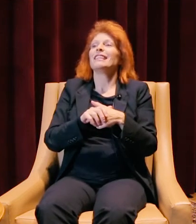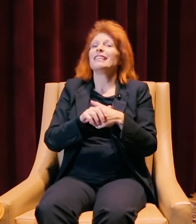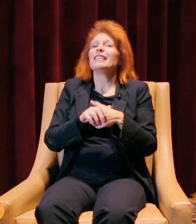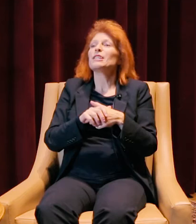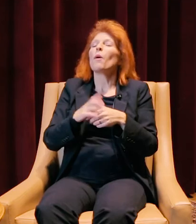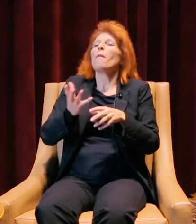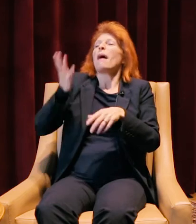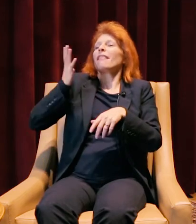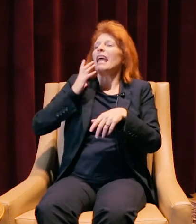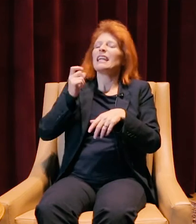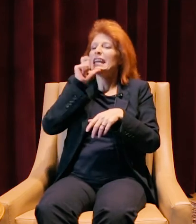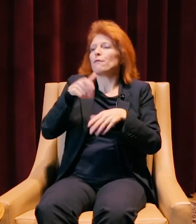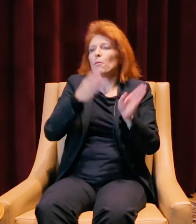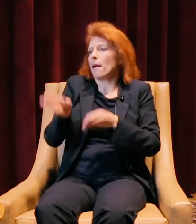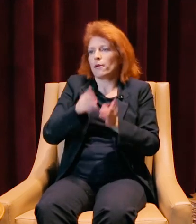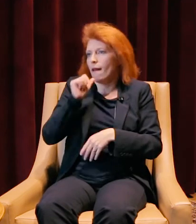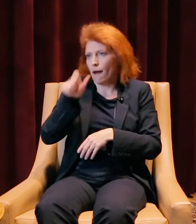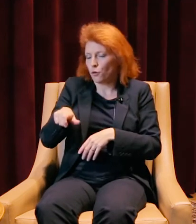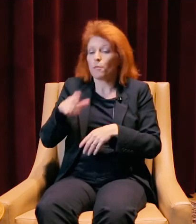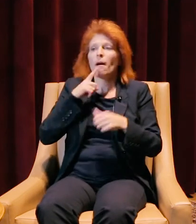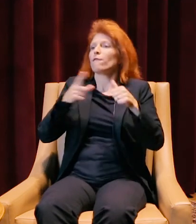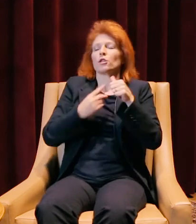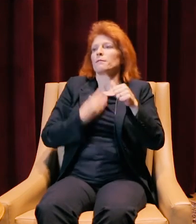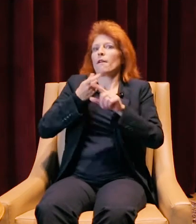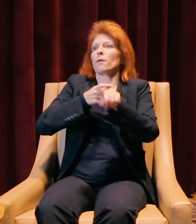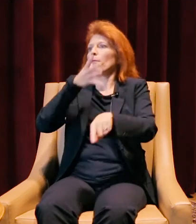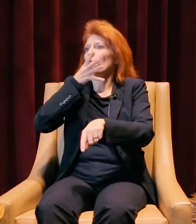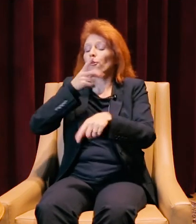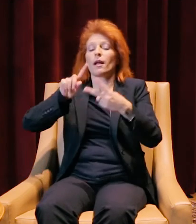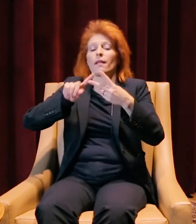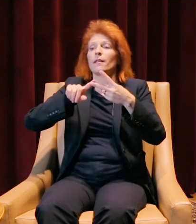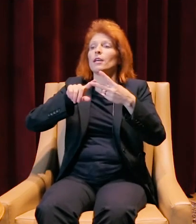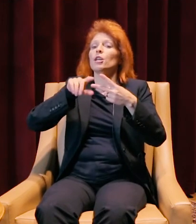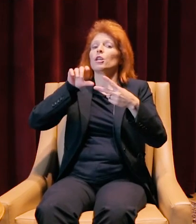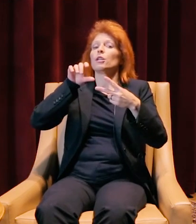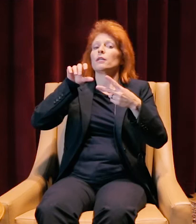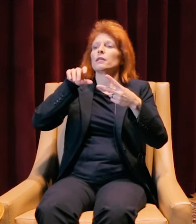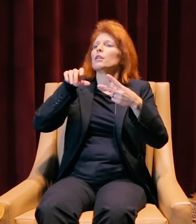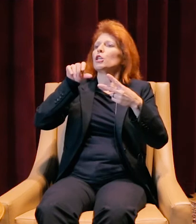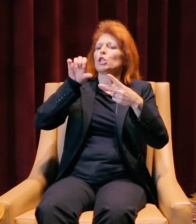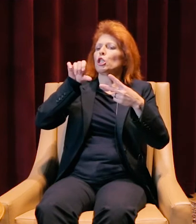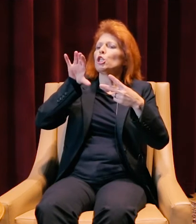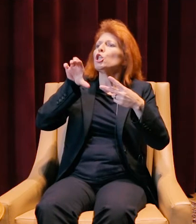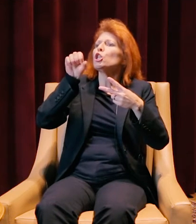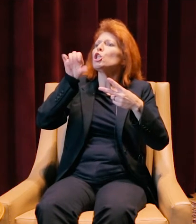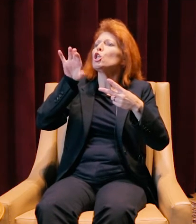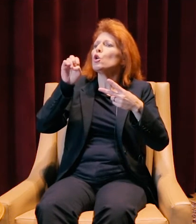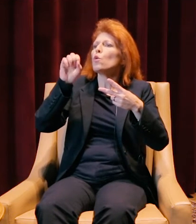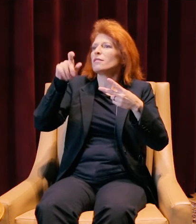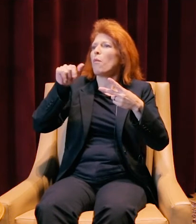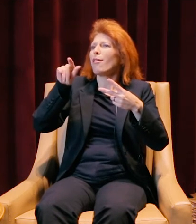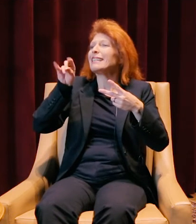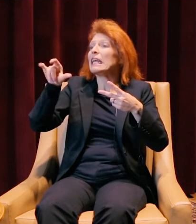of good preparation. But she was my first inspiration. I worked for a gentleman named Q Spalding, the best leader I'd ever worked